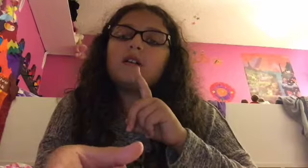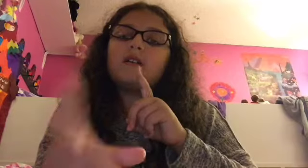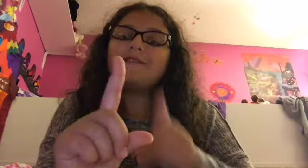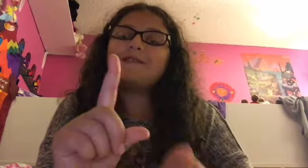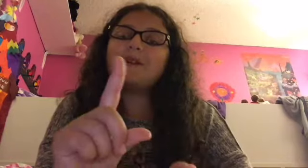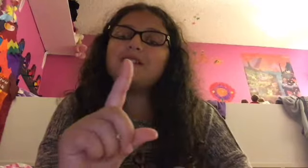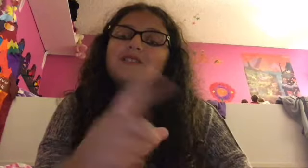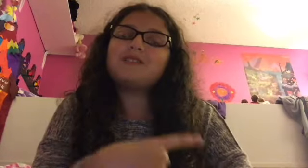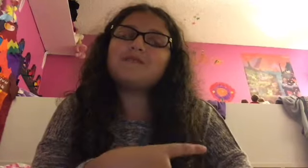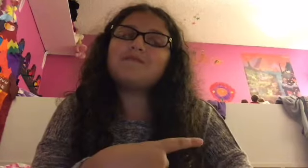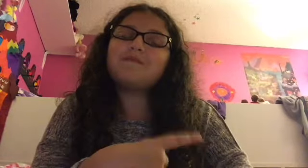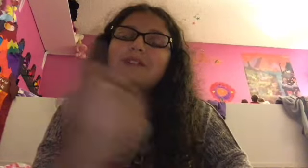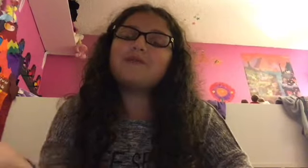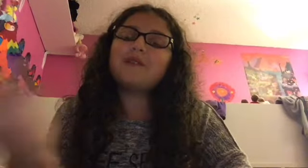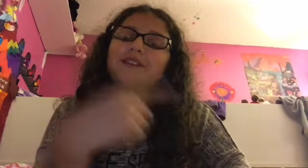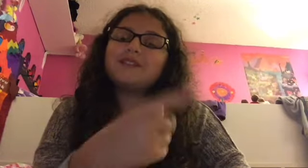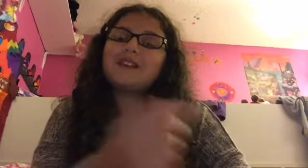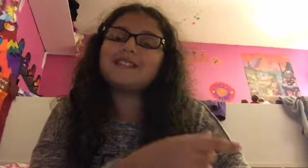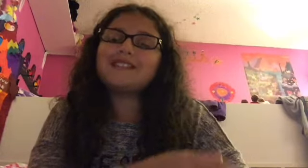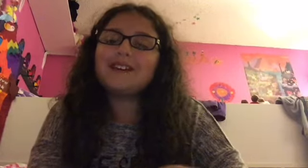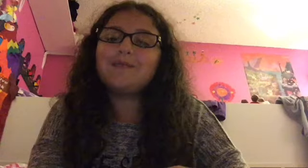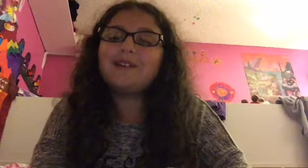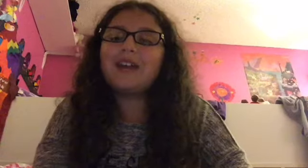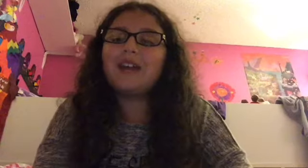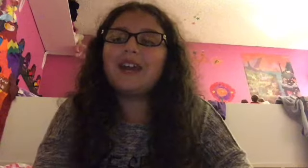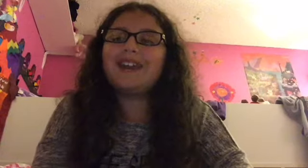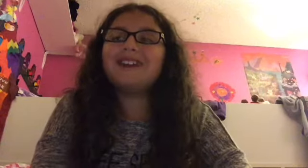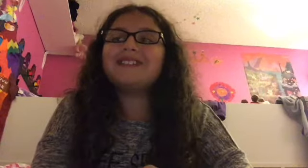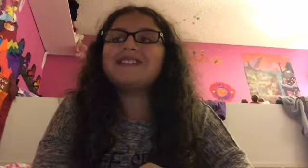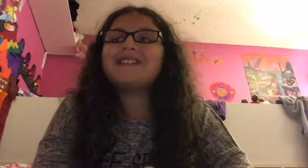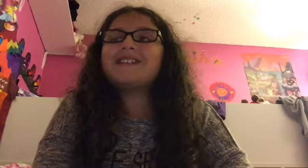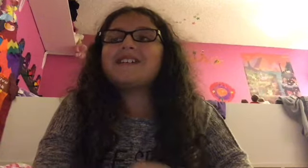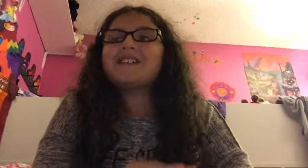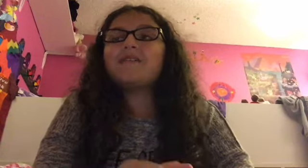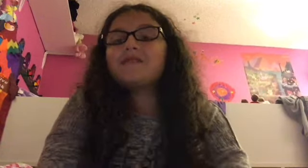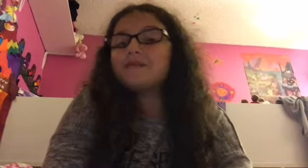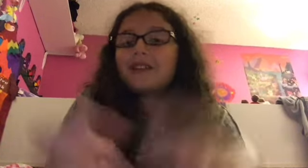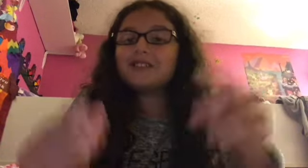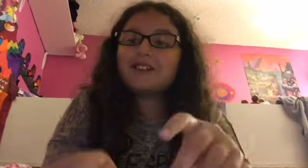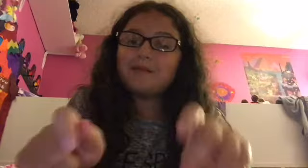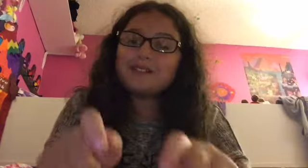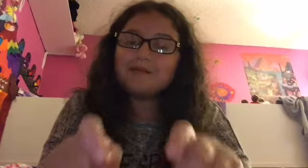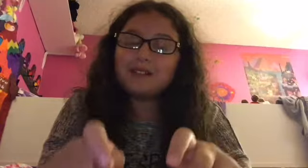if you're Spanish, you understand the clip. And if you're Spanish, comment down below.